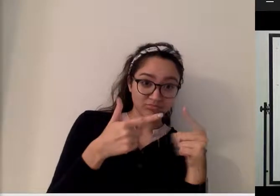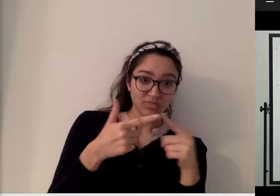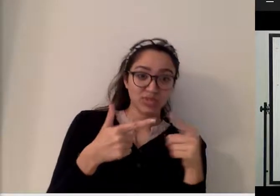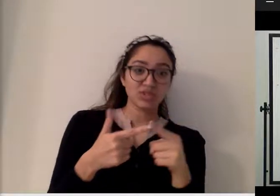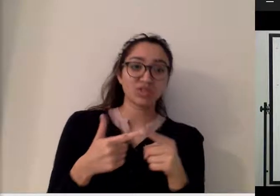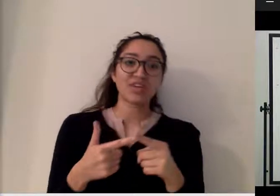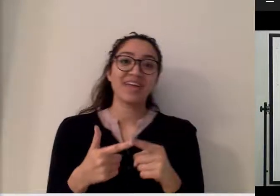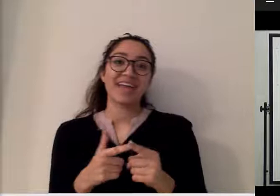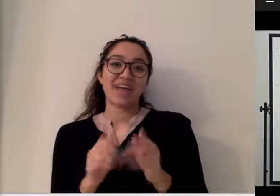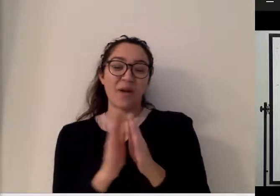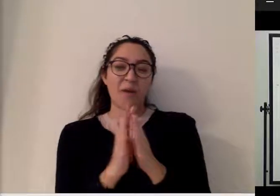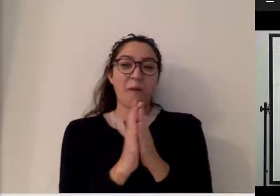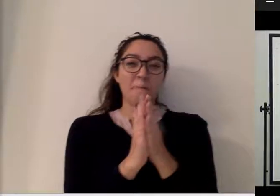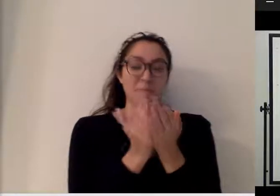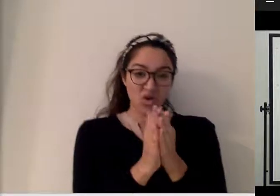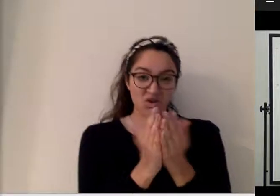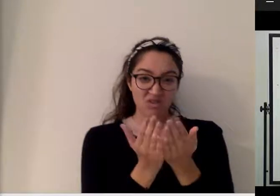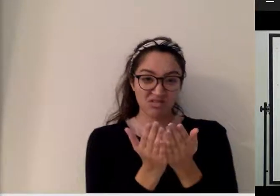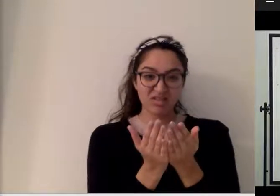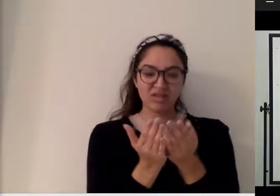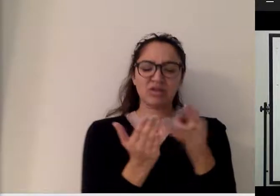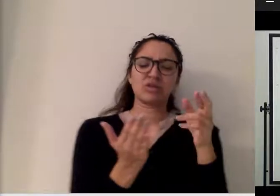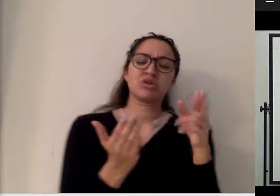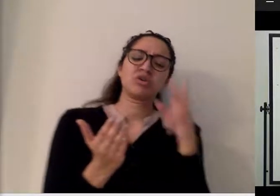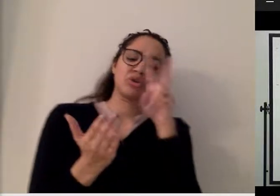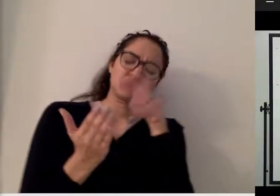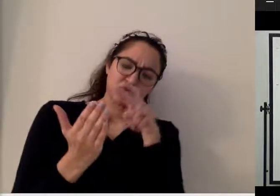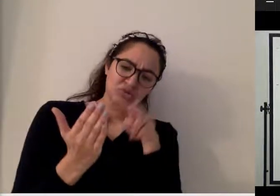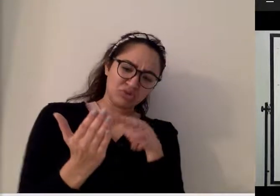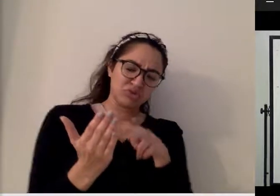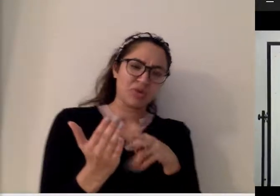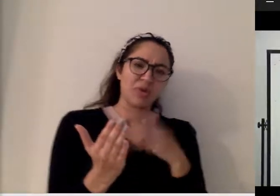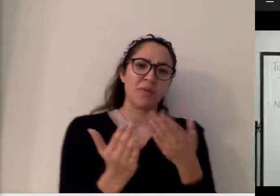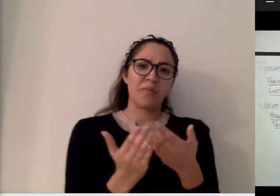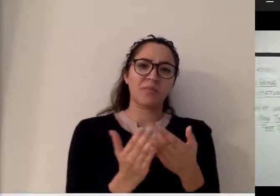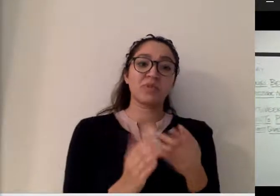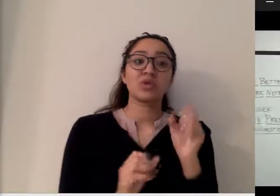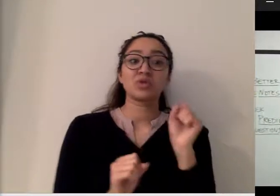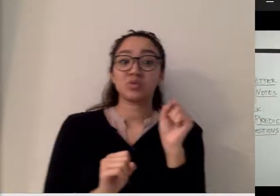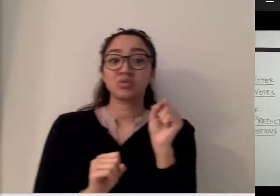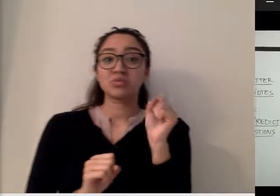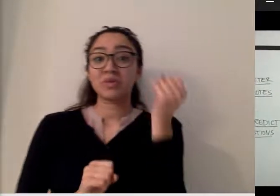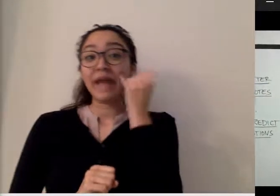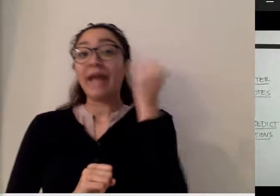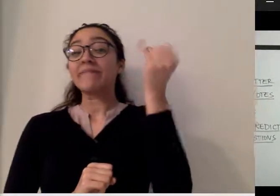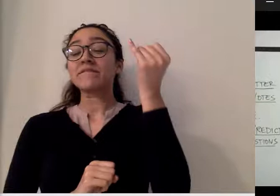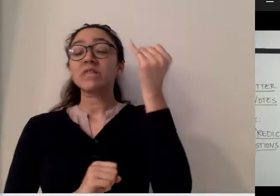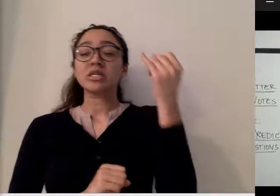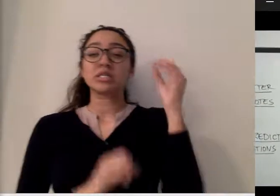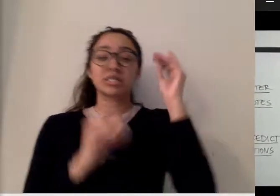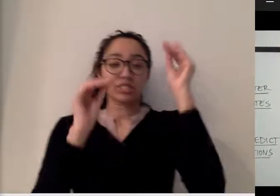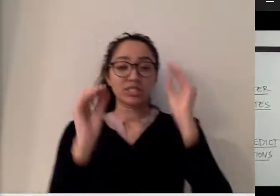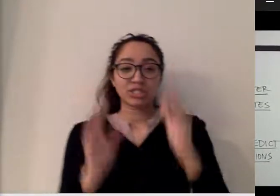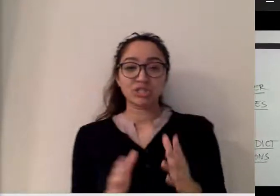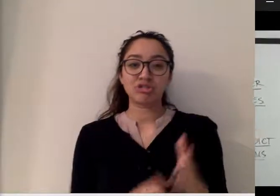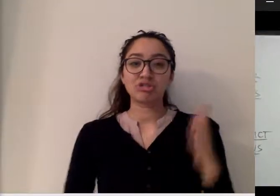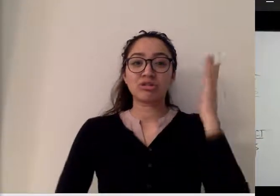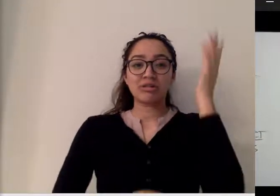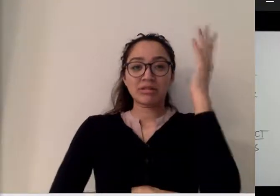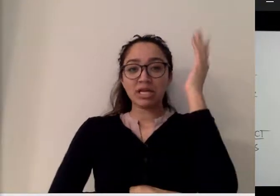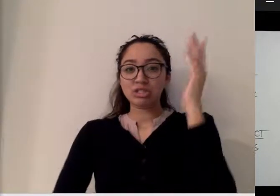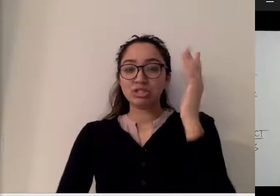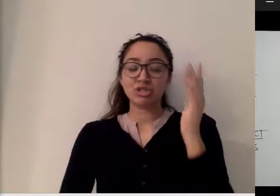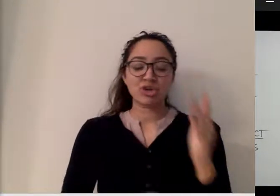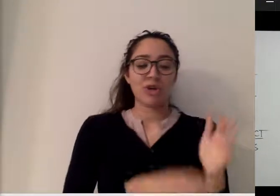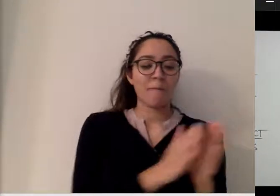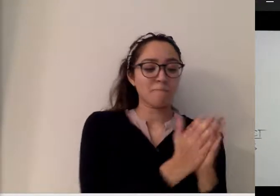And so if you have a teacher who lectures basically from the textbook, So every time you